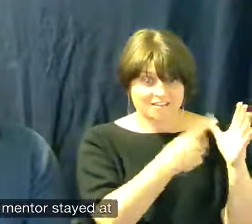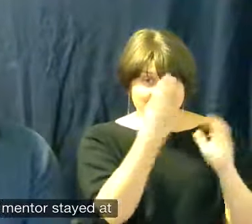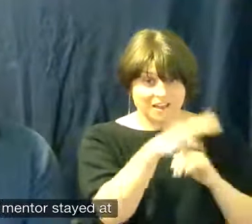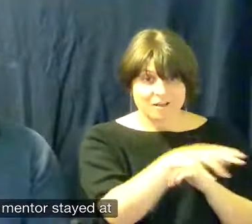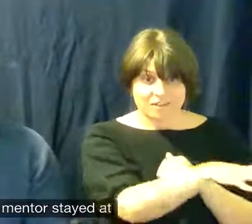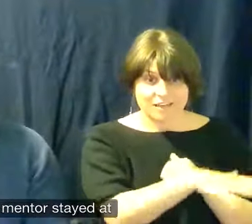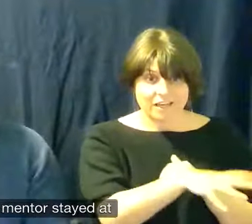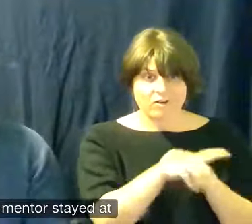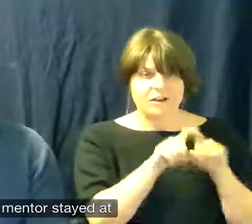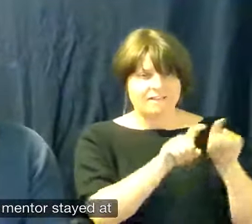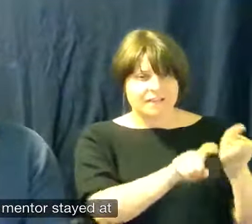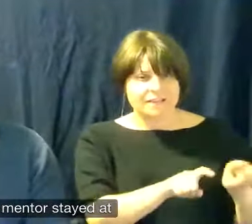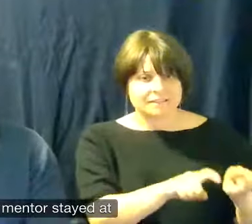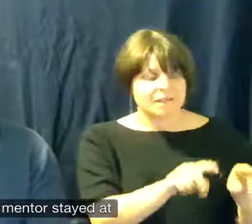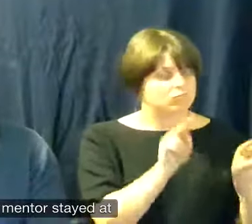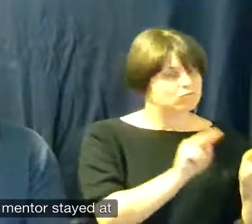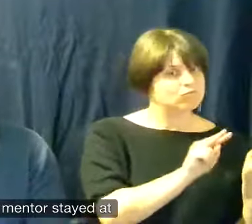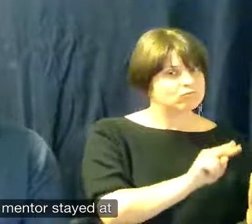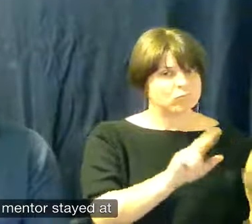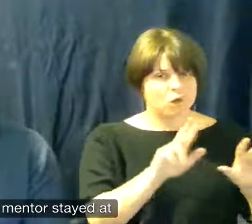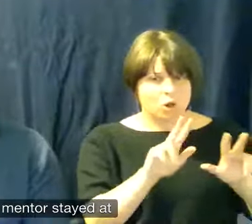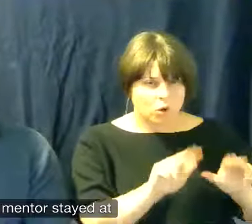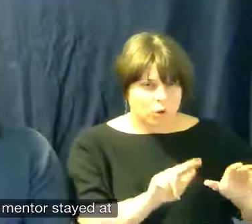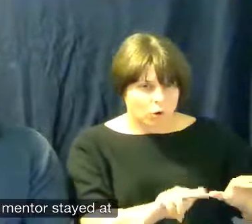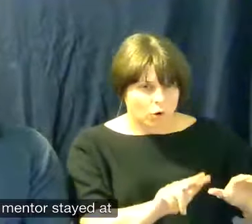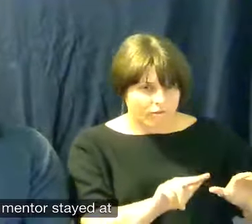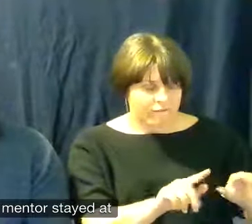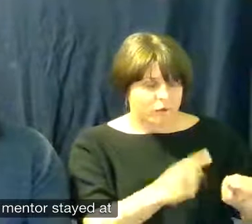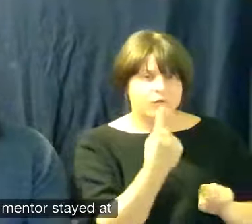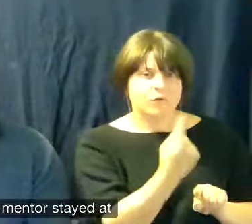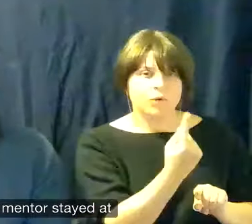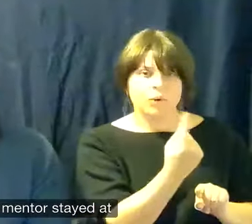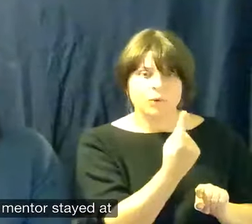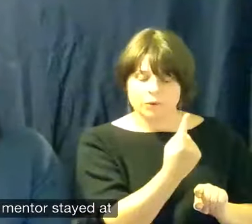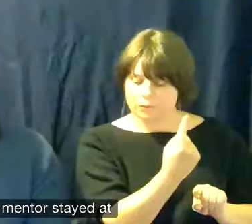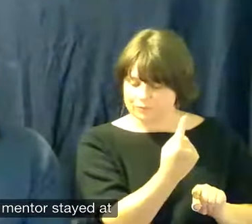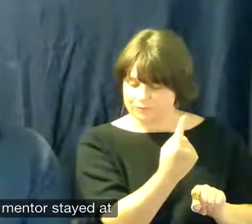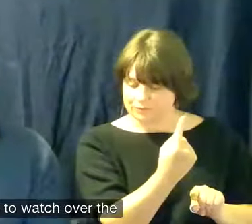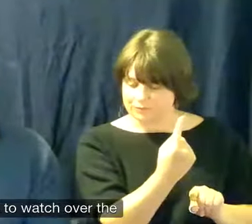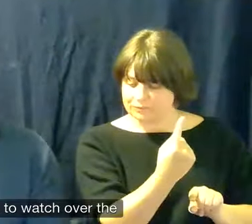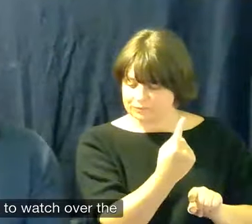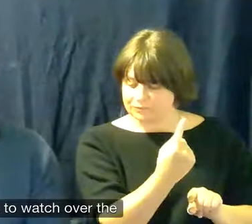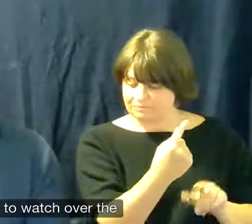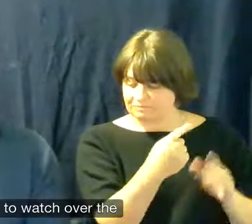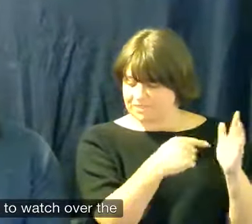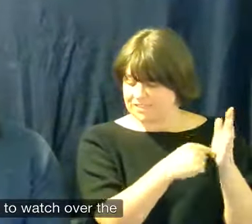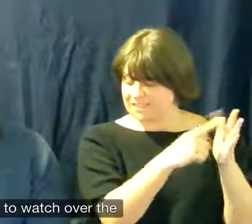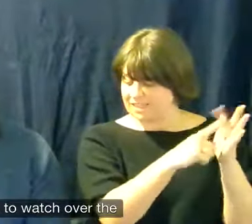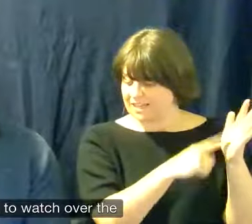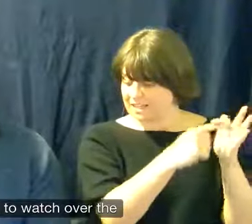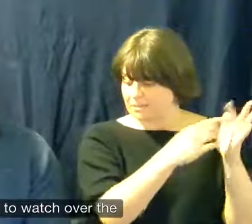ITHACA, to watch over the upbringing of Telemachus, is